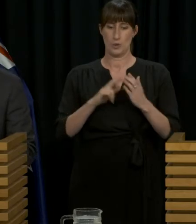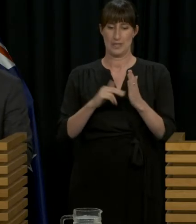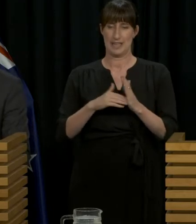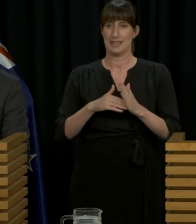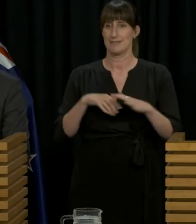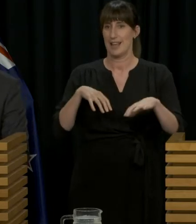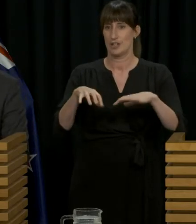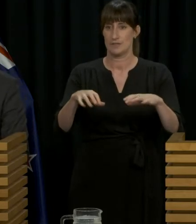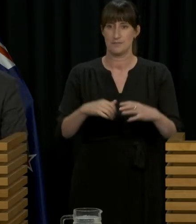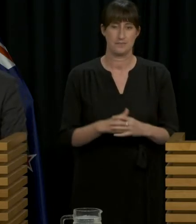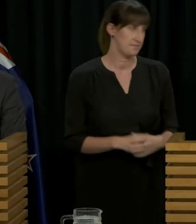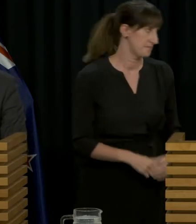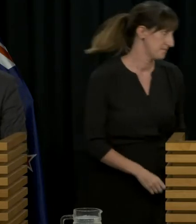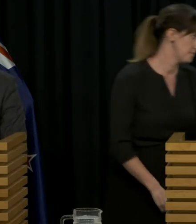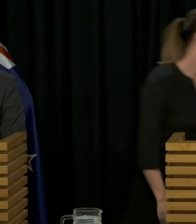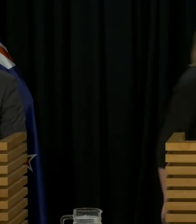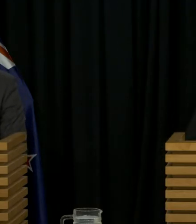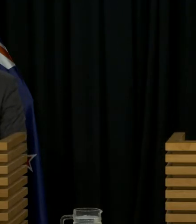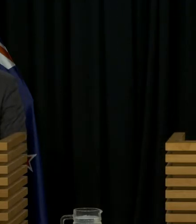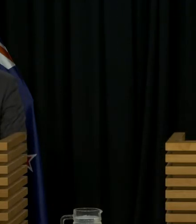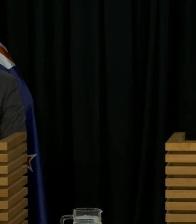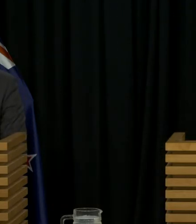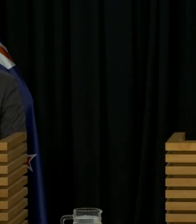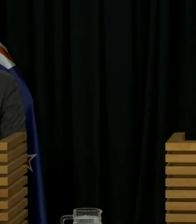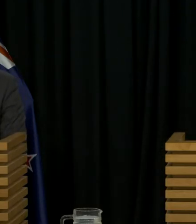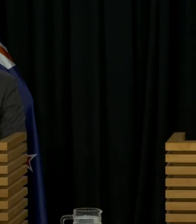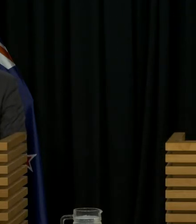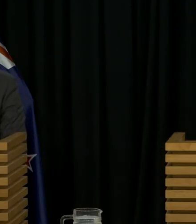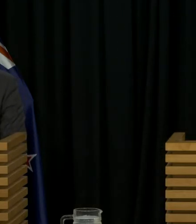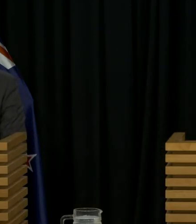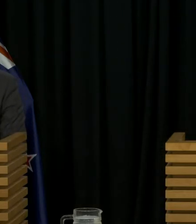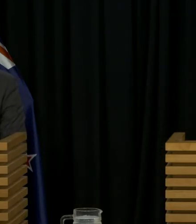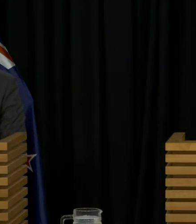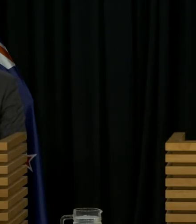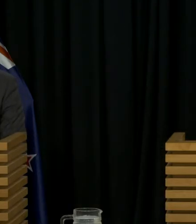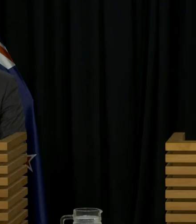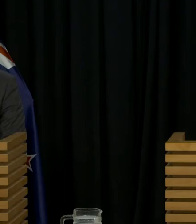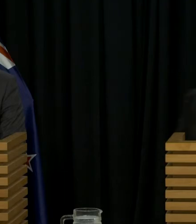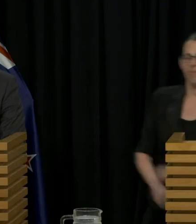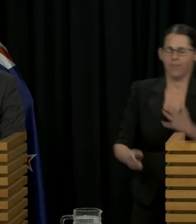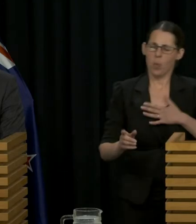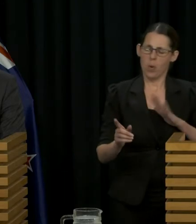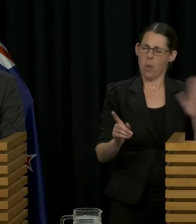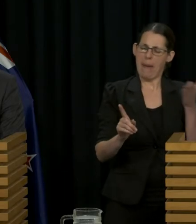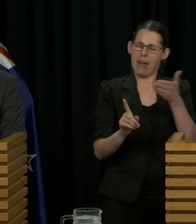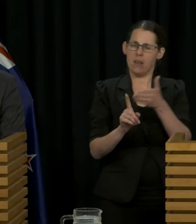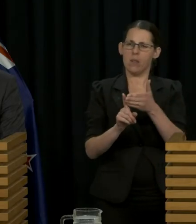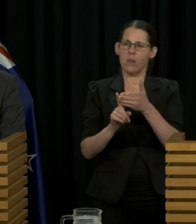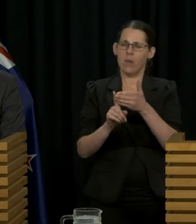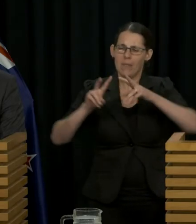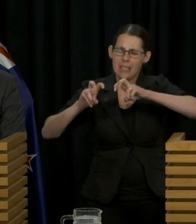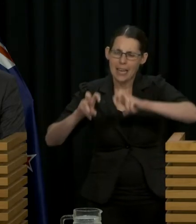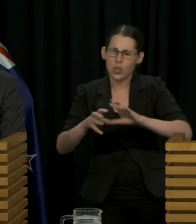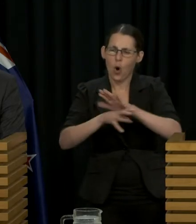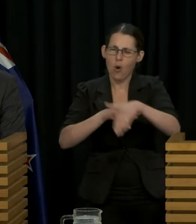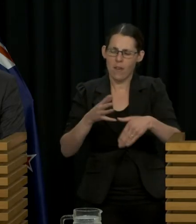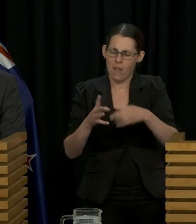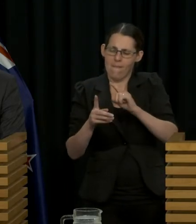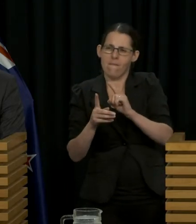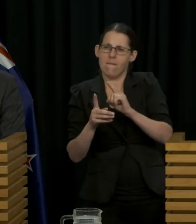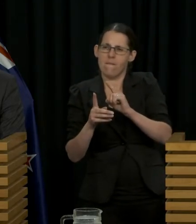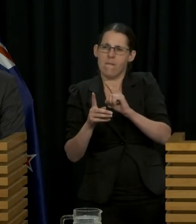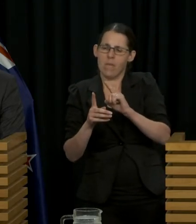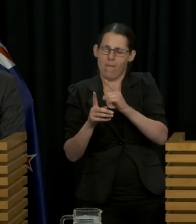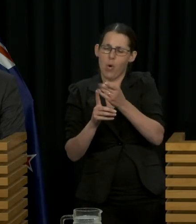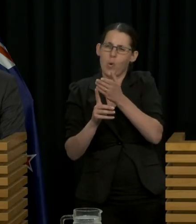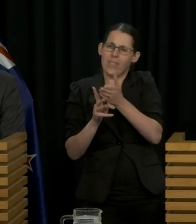Luke. Can we just go back to the investigations into the index case and the other case? Can